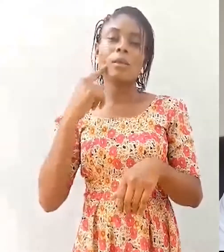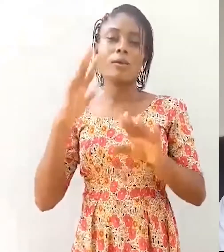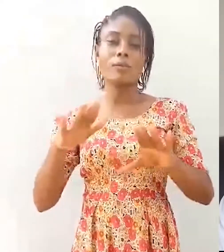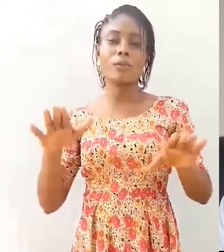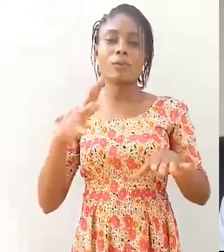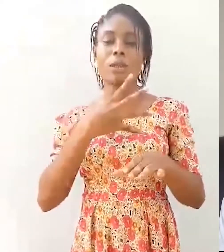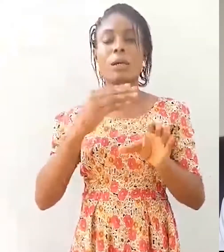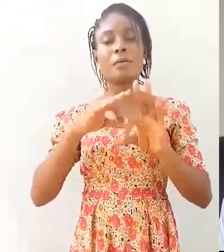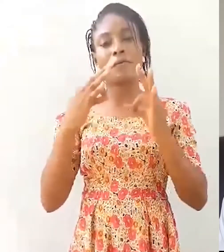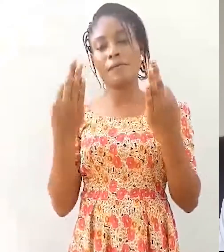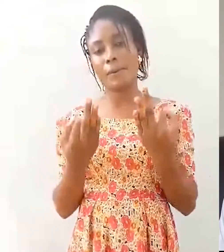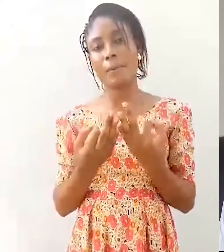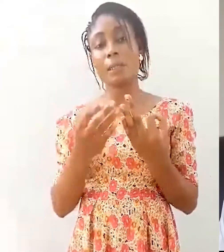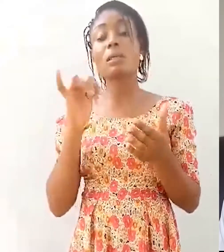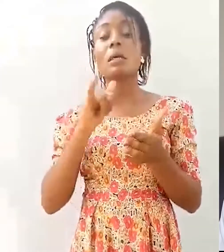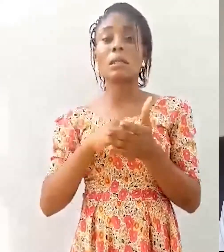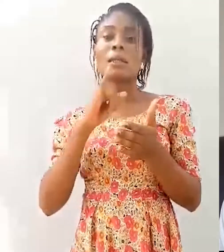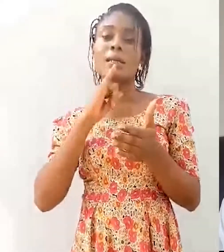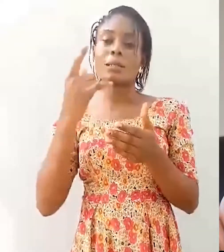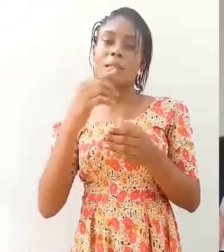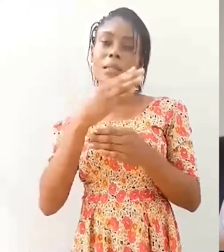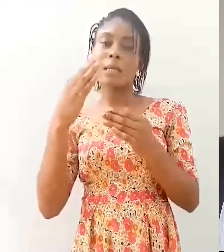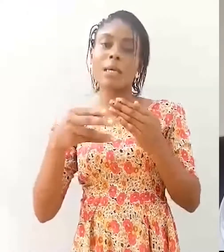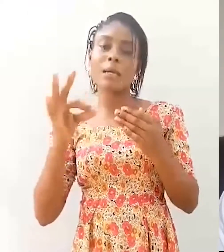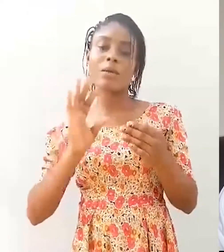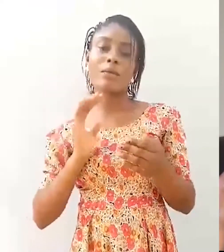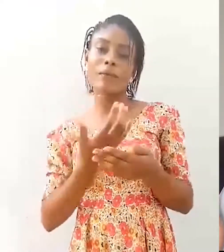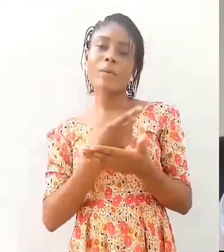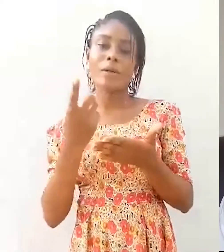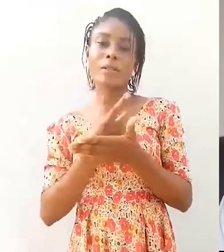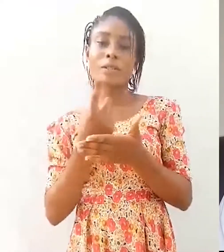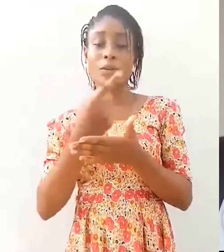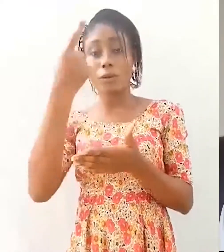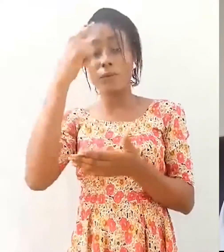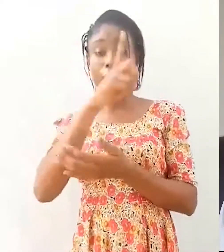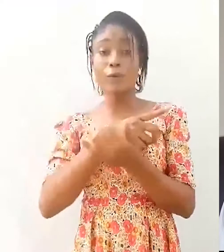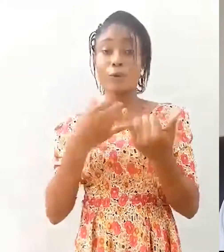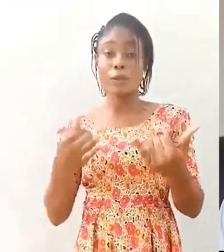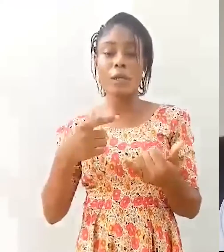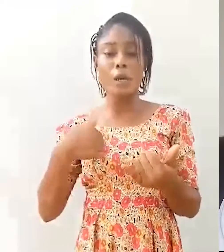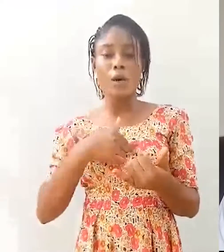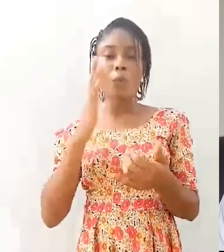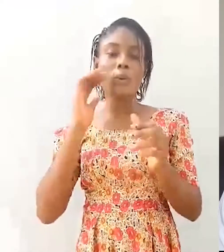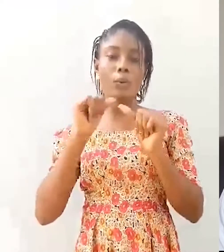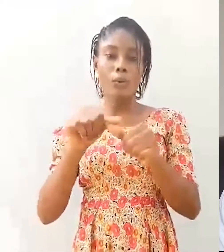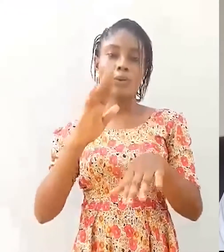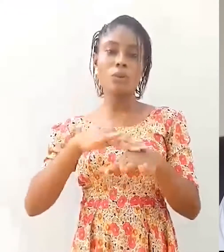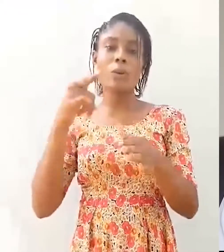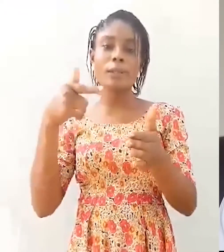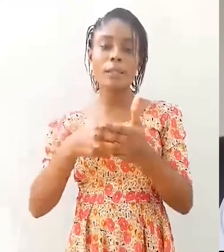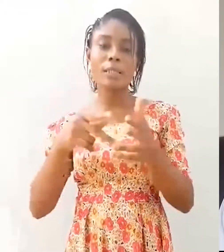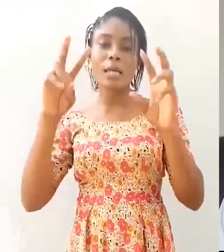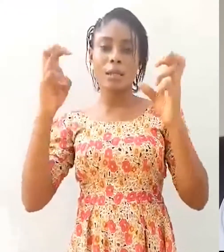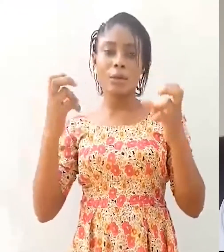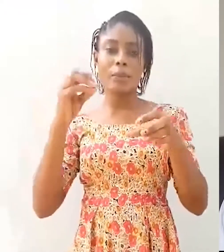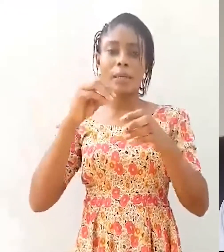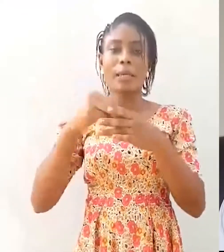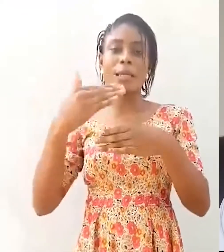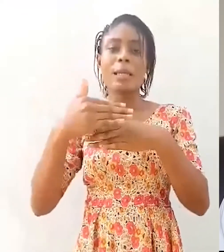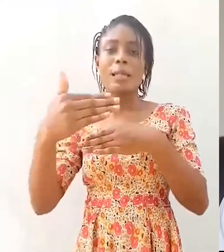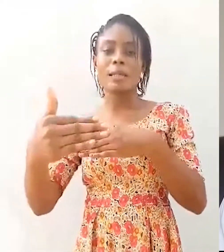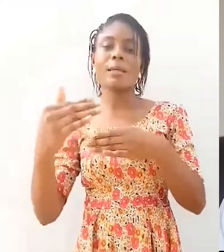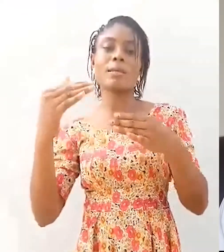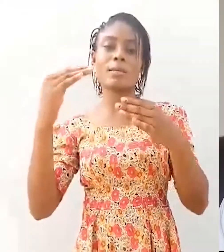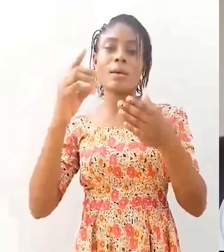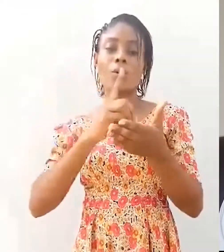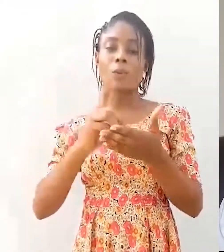right, that is the end of our discussion today. We will continue on this topic in the next week. And don't